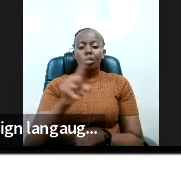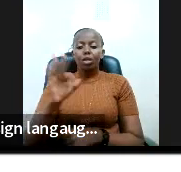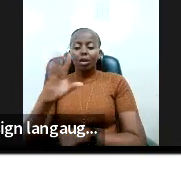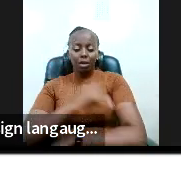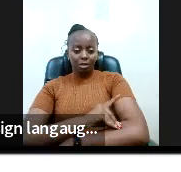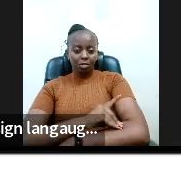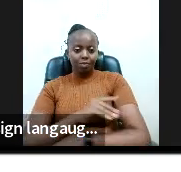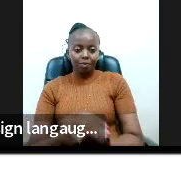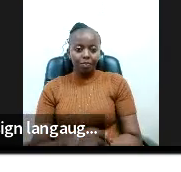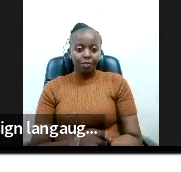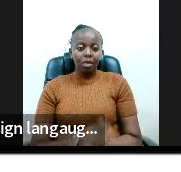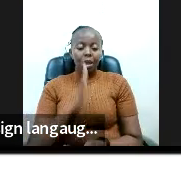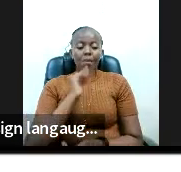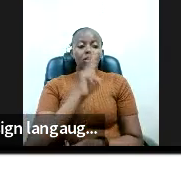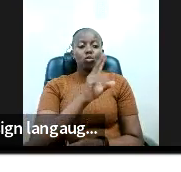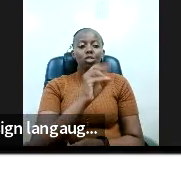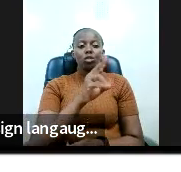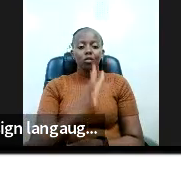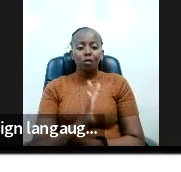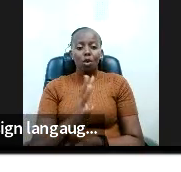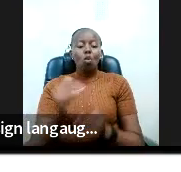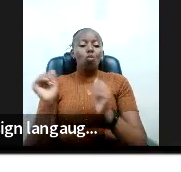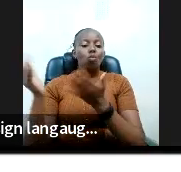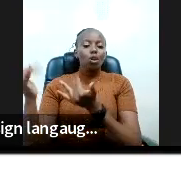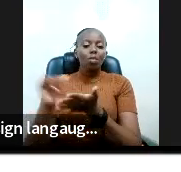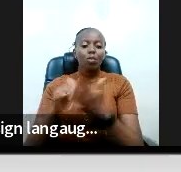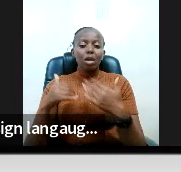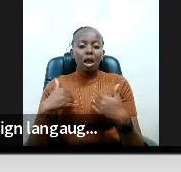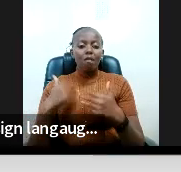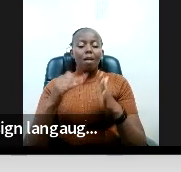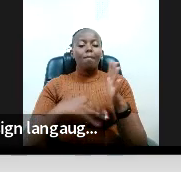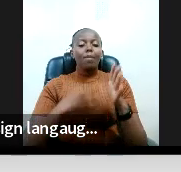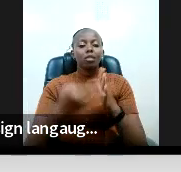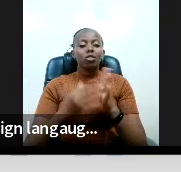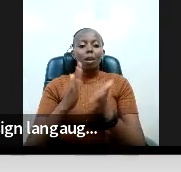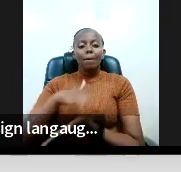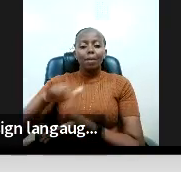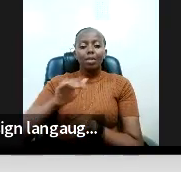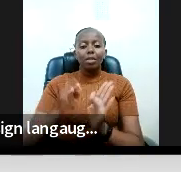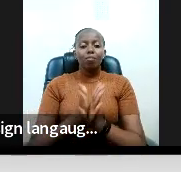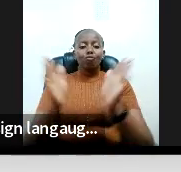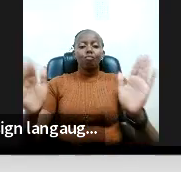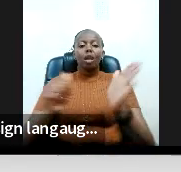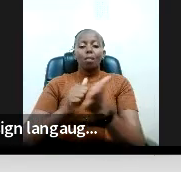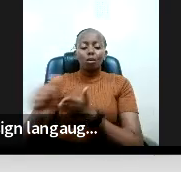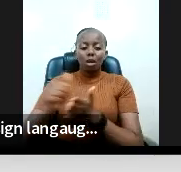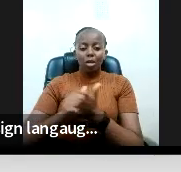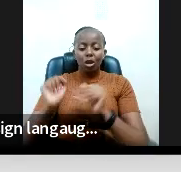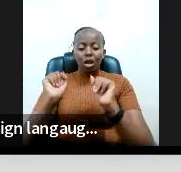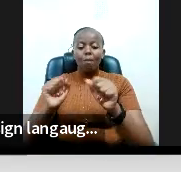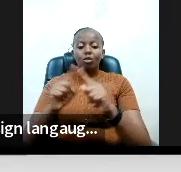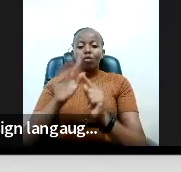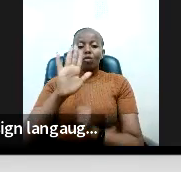days. By 2024, we intend to roll out the manufacturing plant, expanding our production capacity to